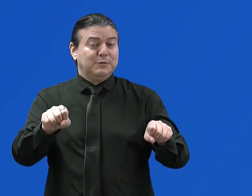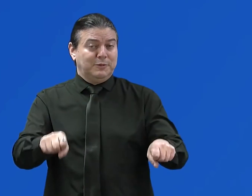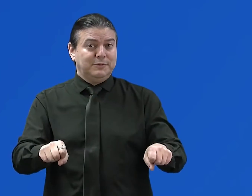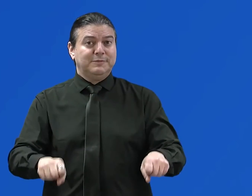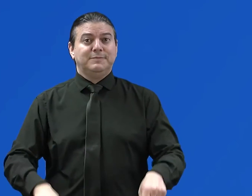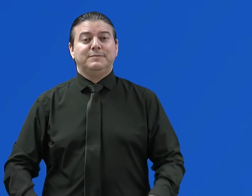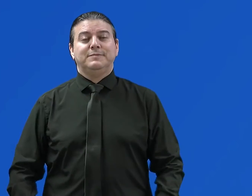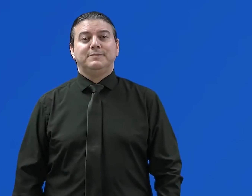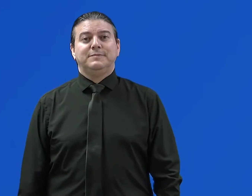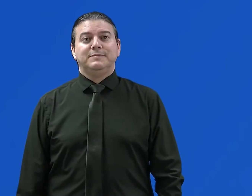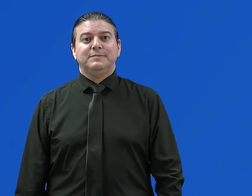them.